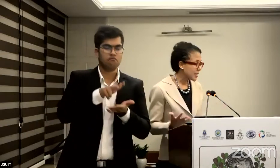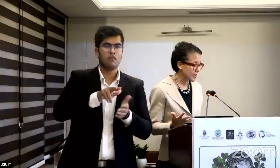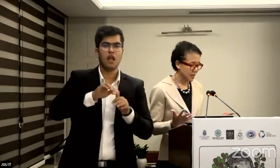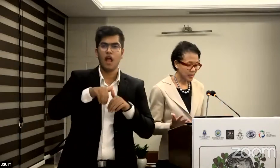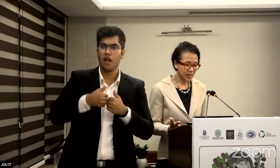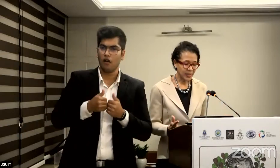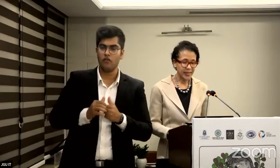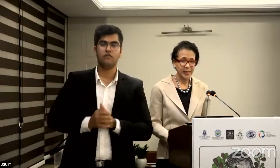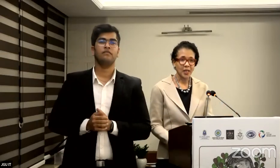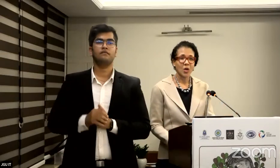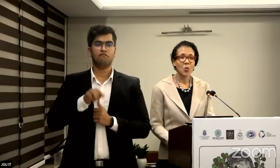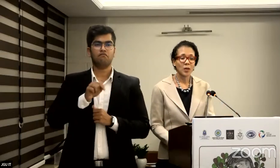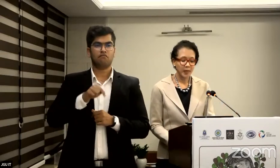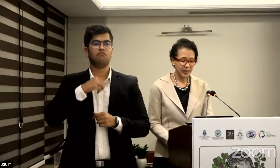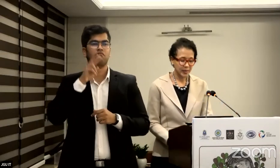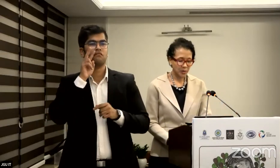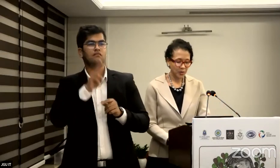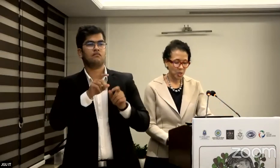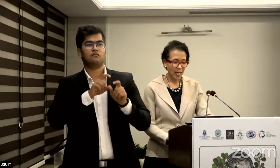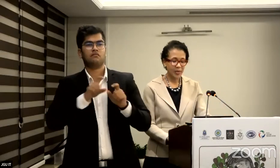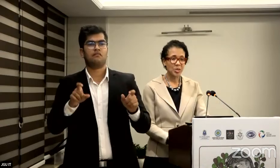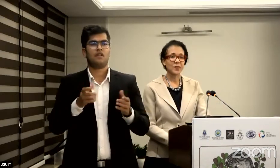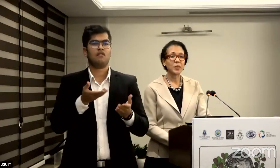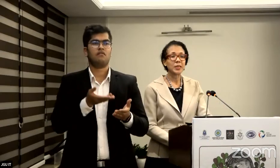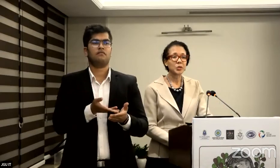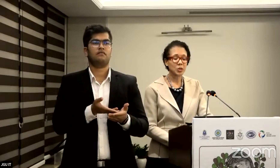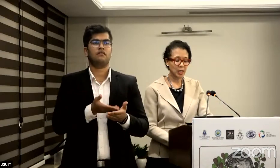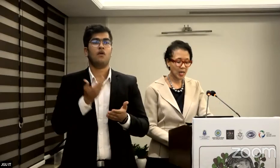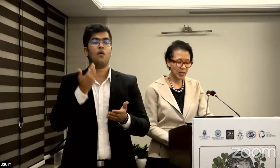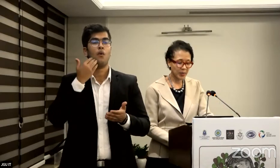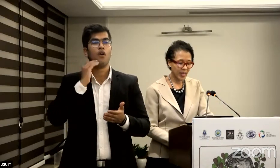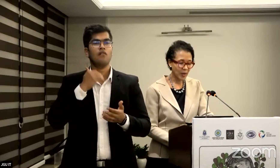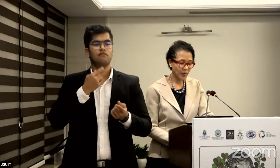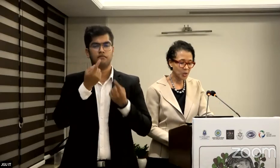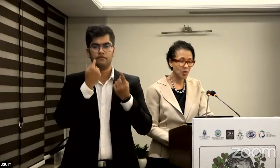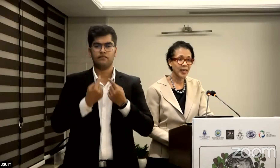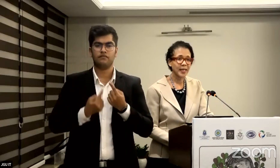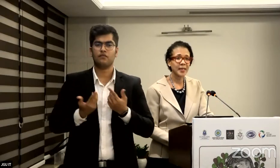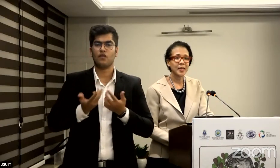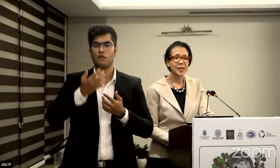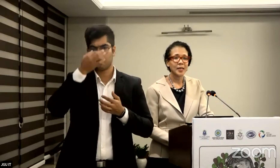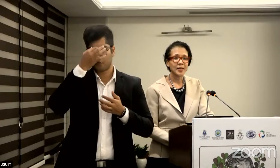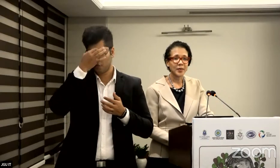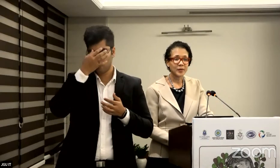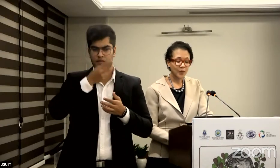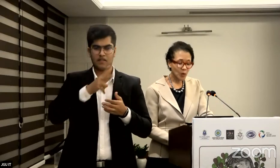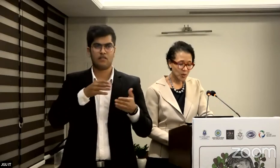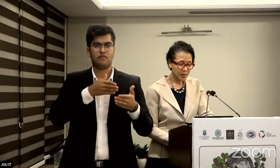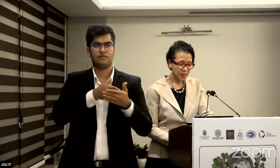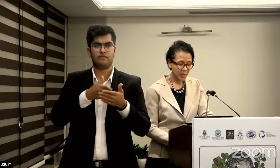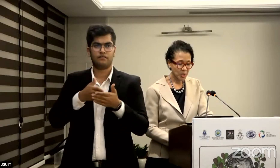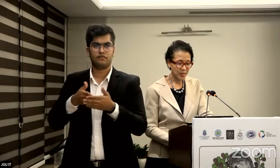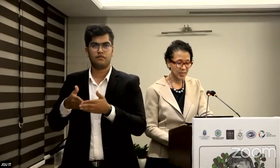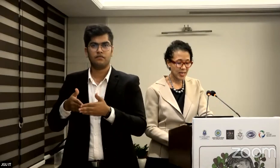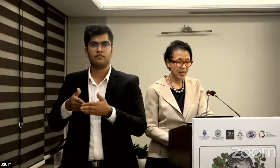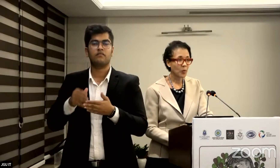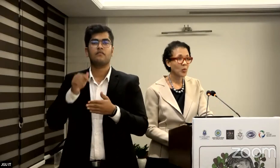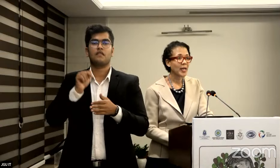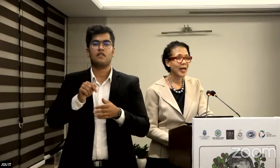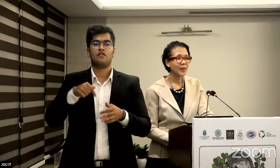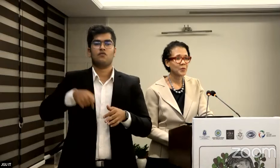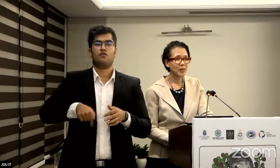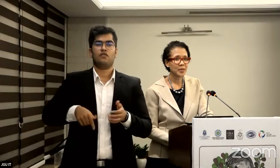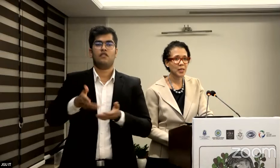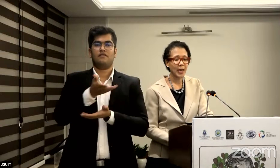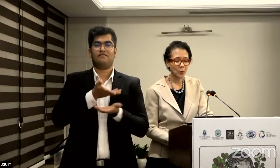we can see this clearly when we consider the challenges of political economy, health, and trade that have informed our discussions today, where